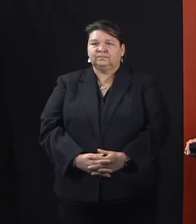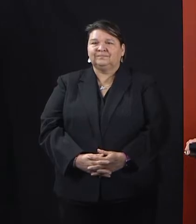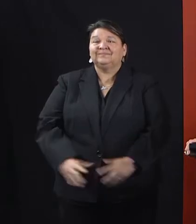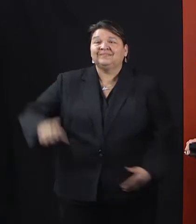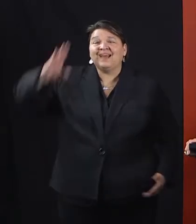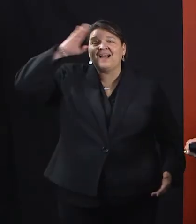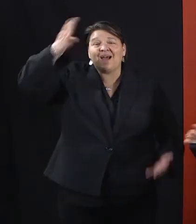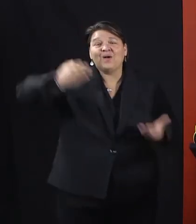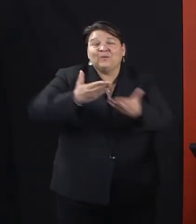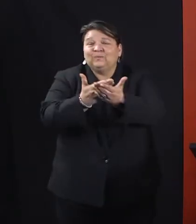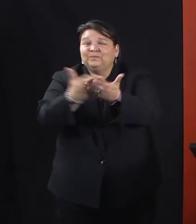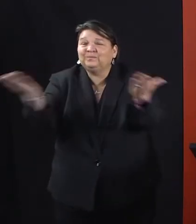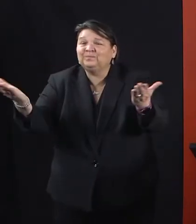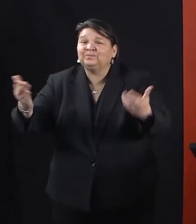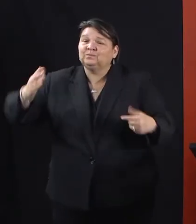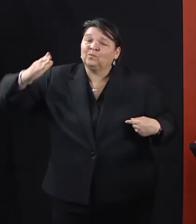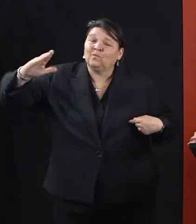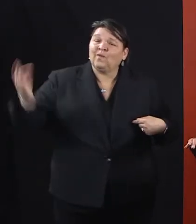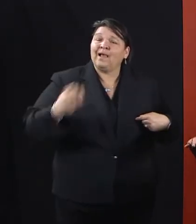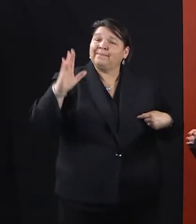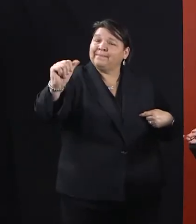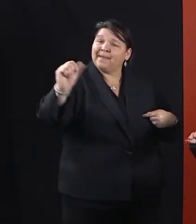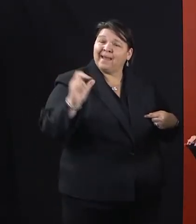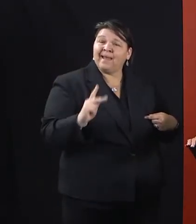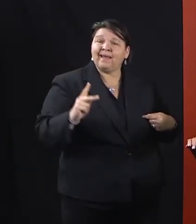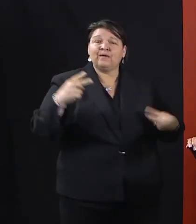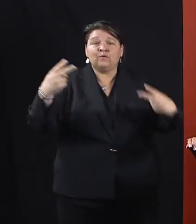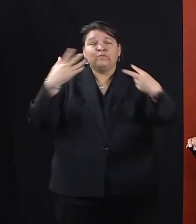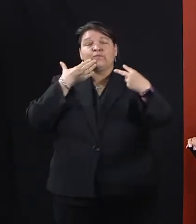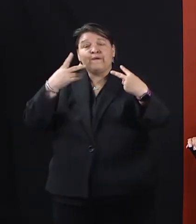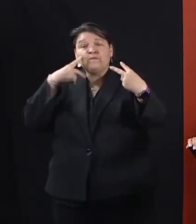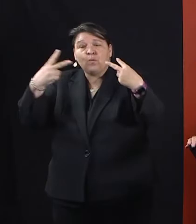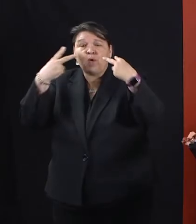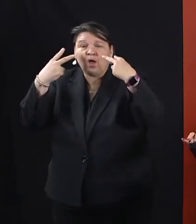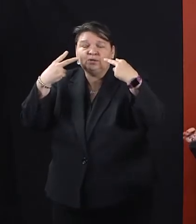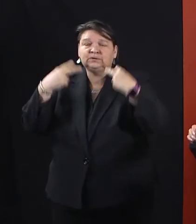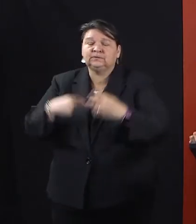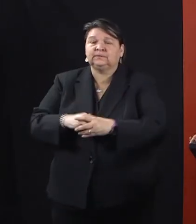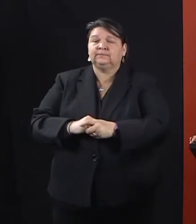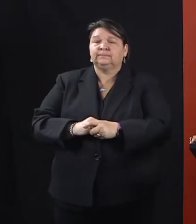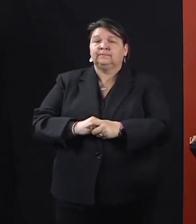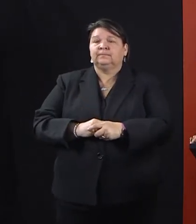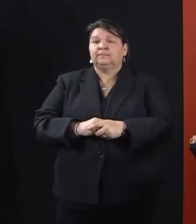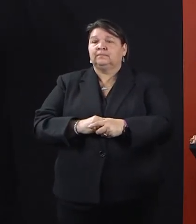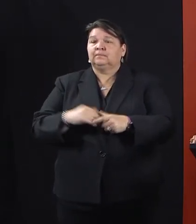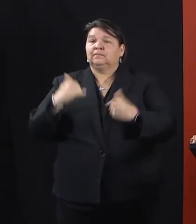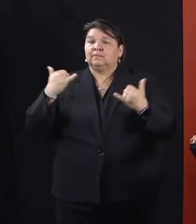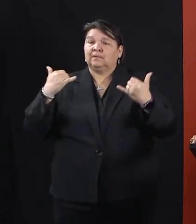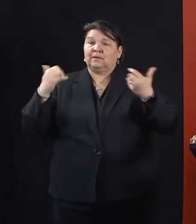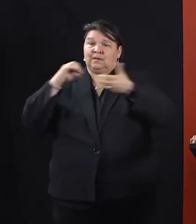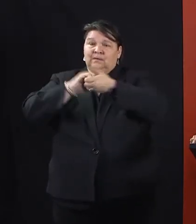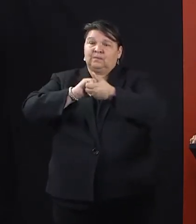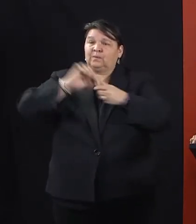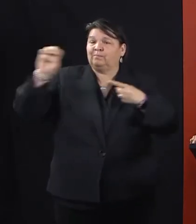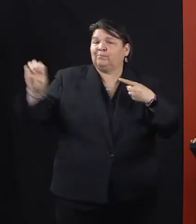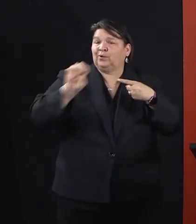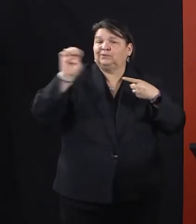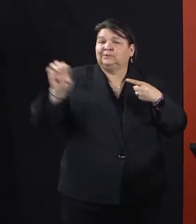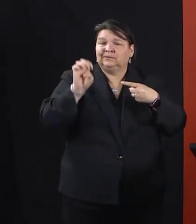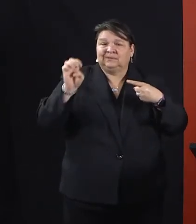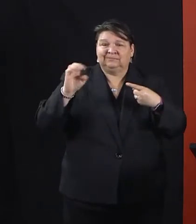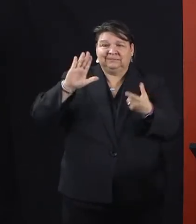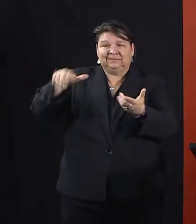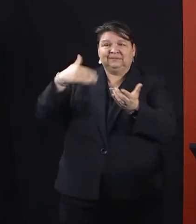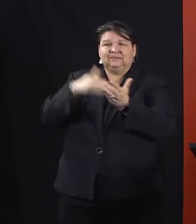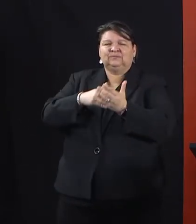Hi, everybody. Welcome back to Facebook Live with us here at the Joint Emergency Operations Center. I appreciate you following us every